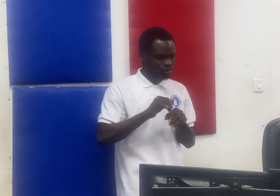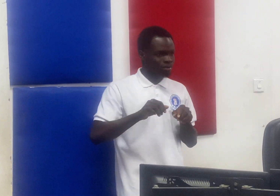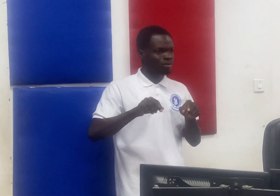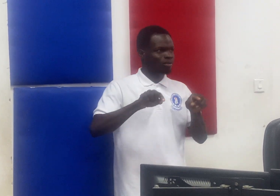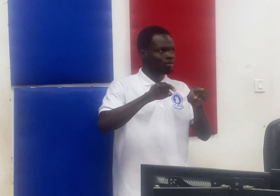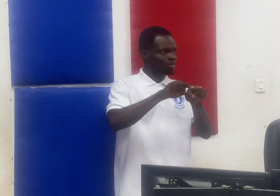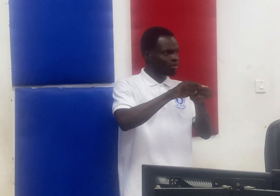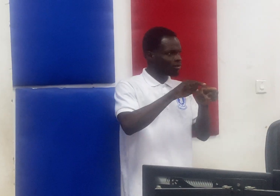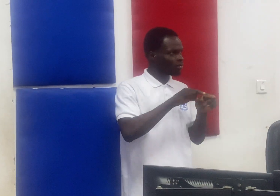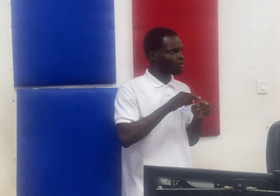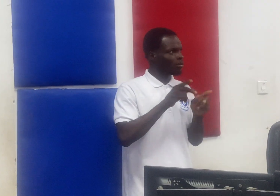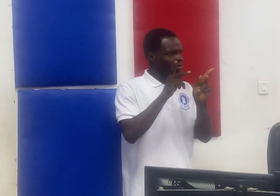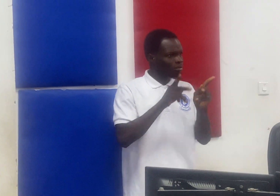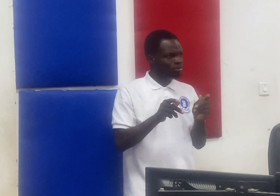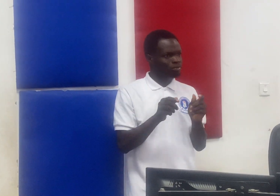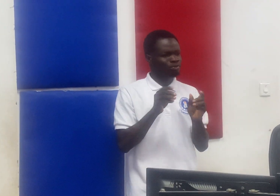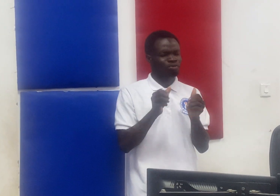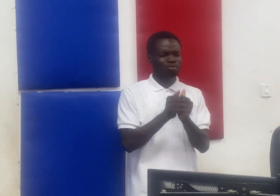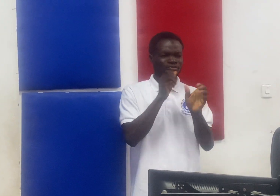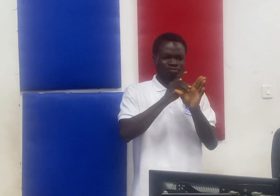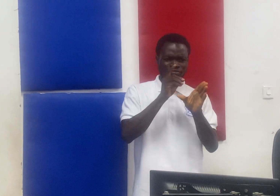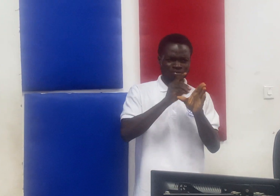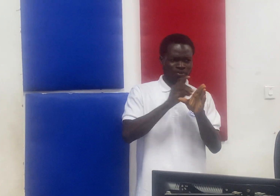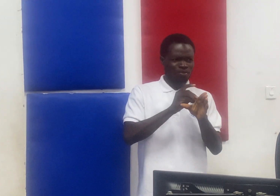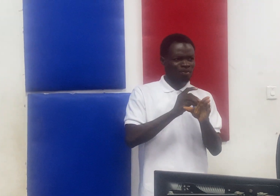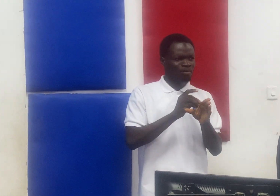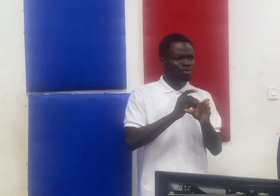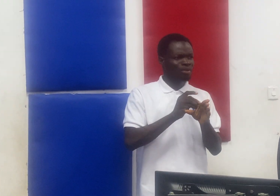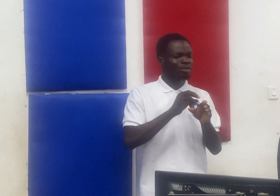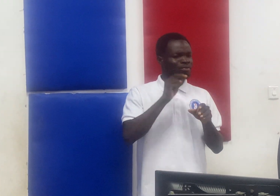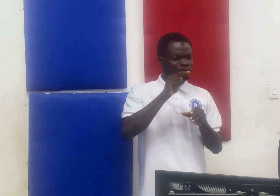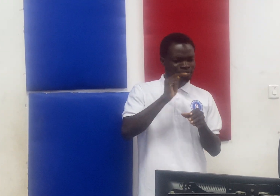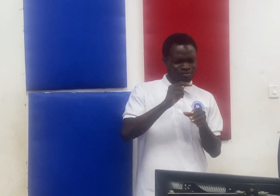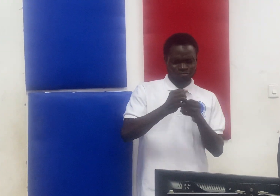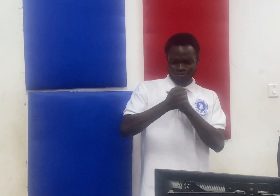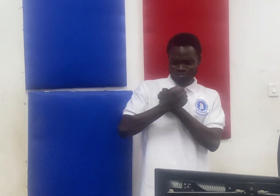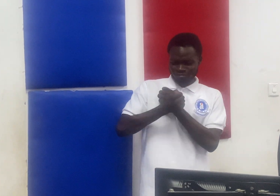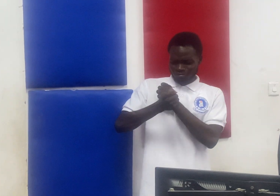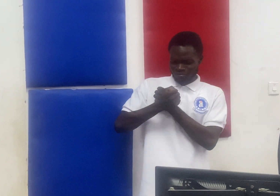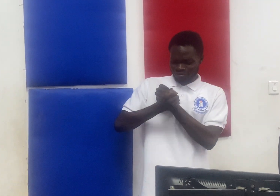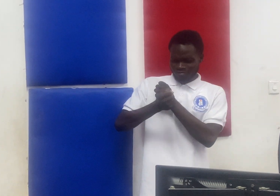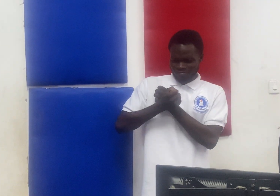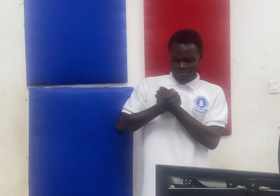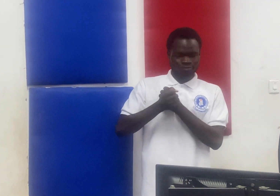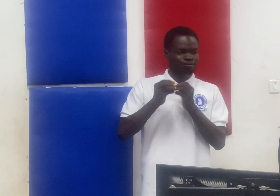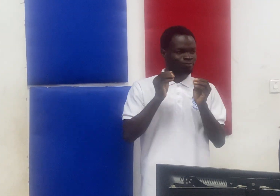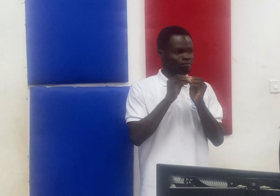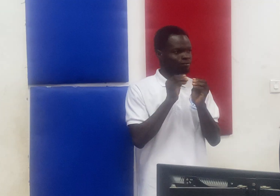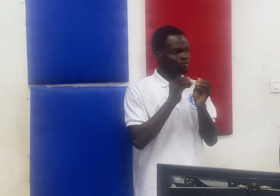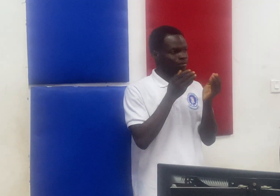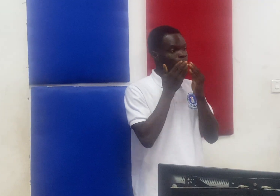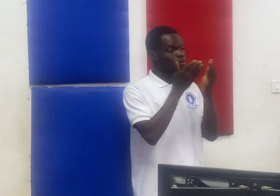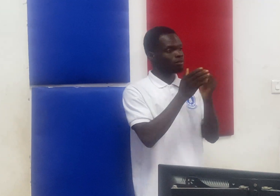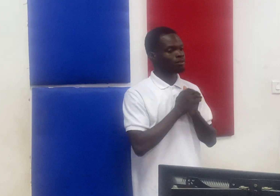So person with disability also deserves to be loved and have to be loved as well. Thank you.